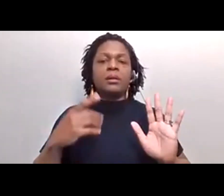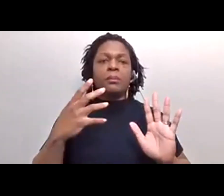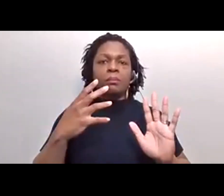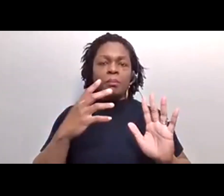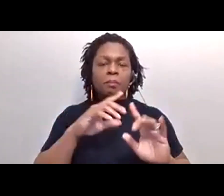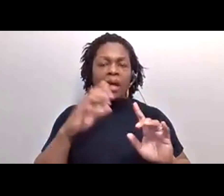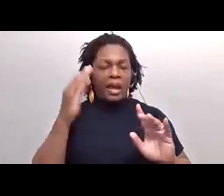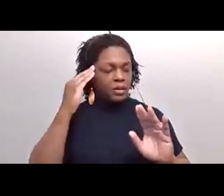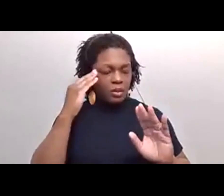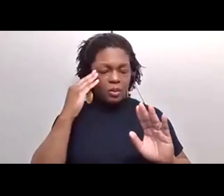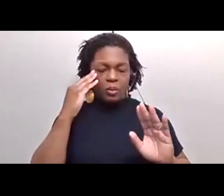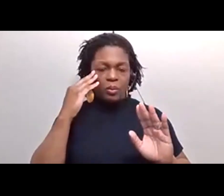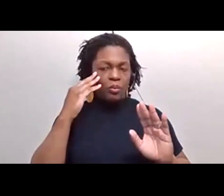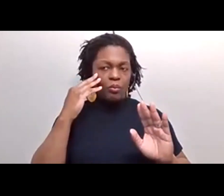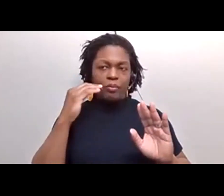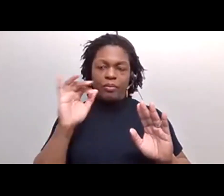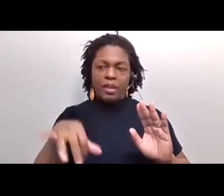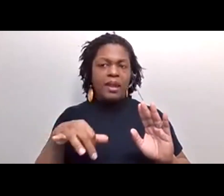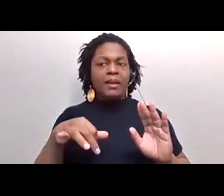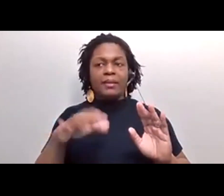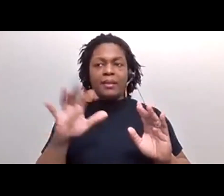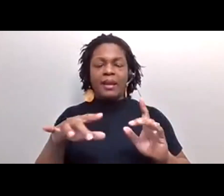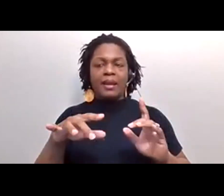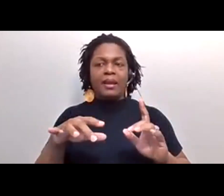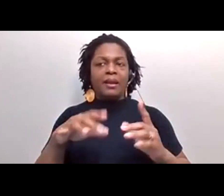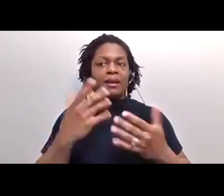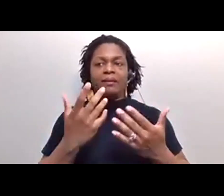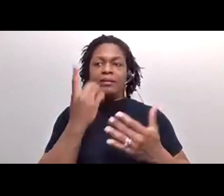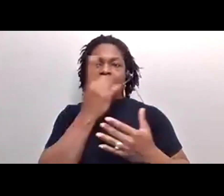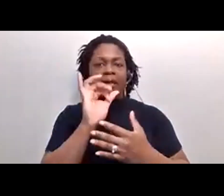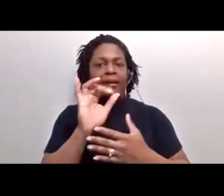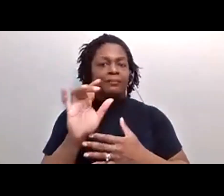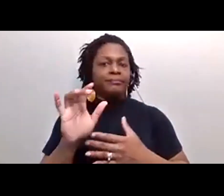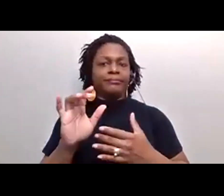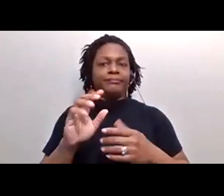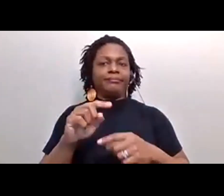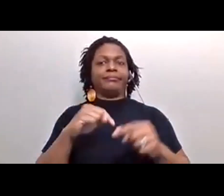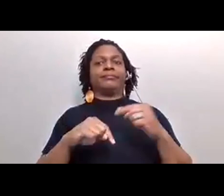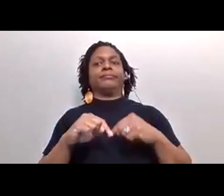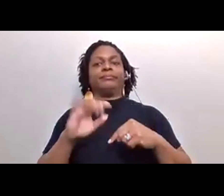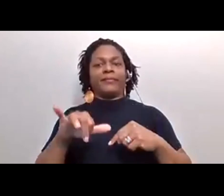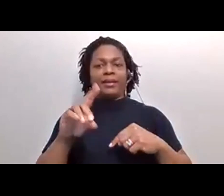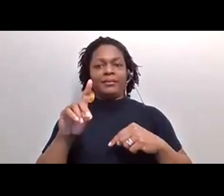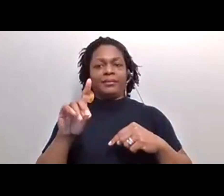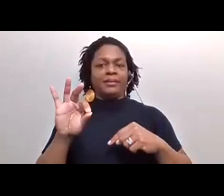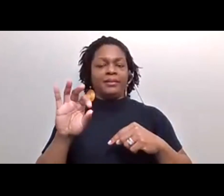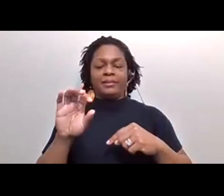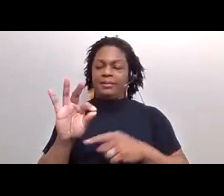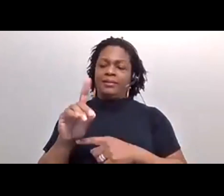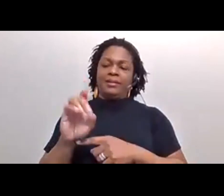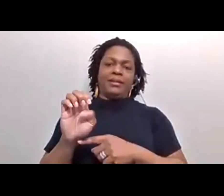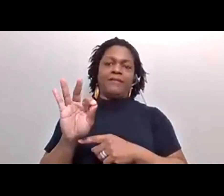that's kind of, they dropped into the default position, and you know that's what they could do. But I just wanted you to know that